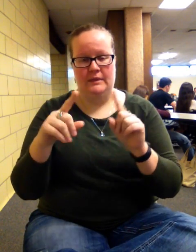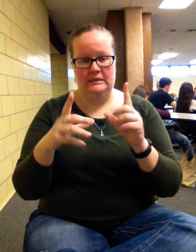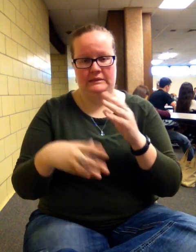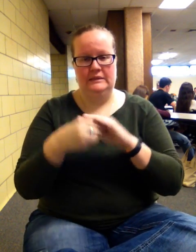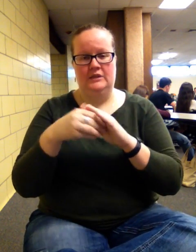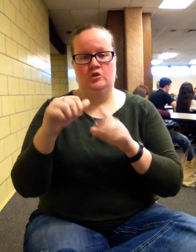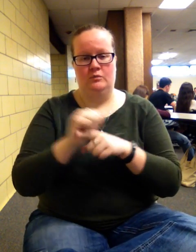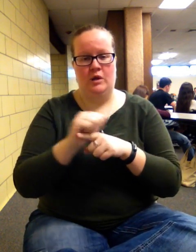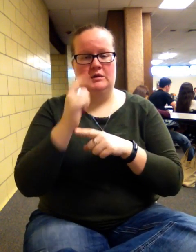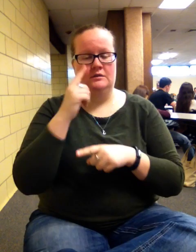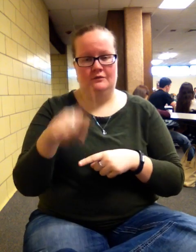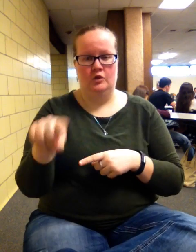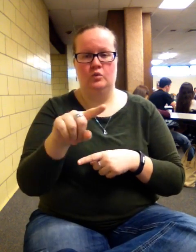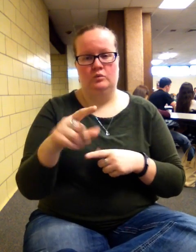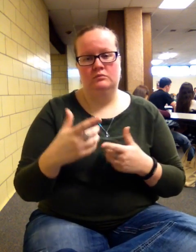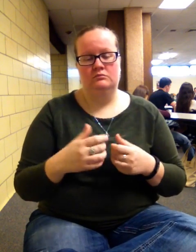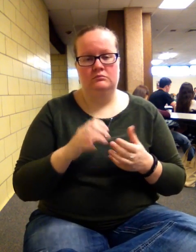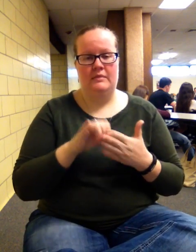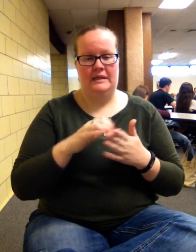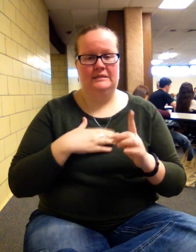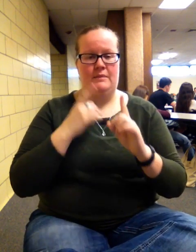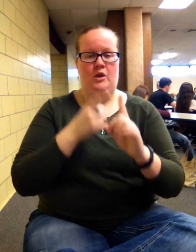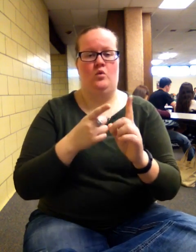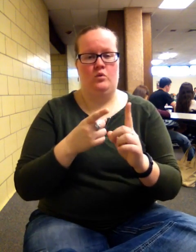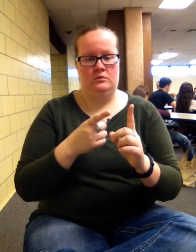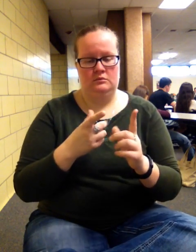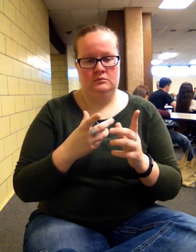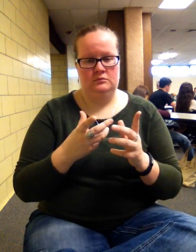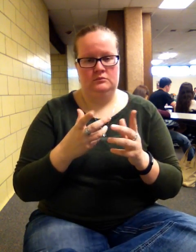So that's my goal, is to get you guys some more practice.